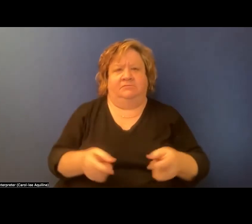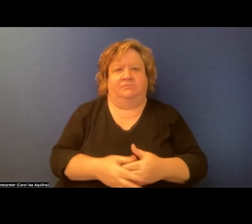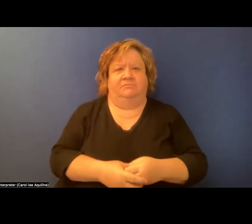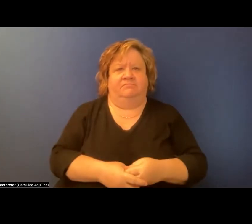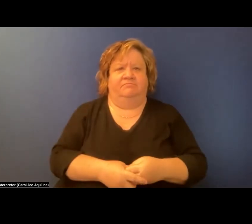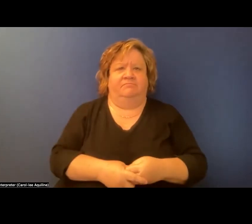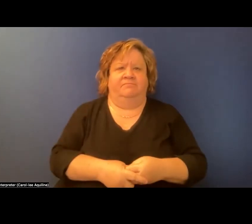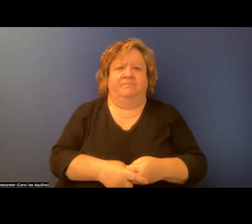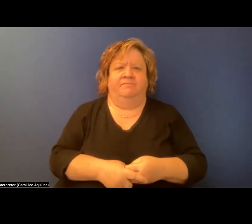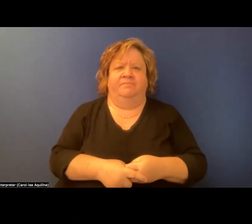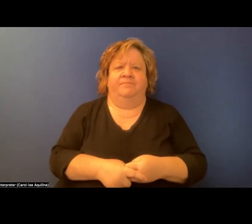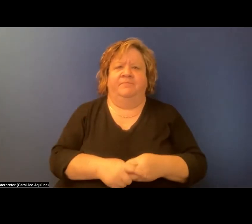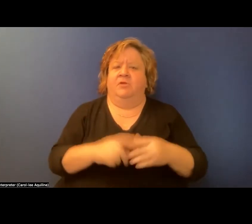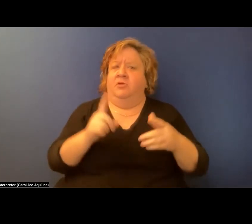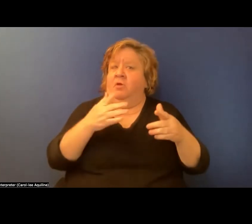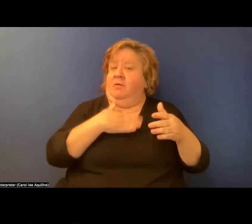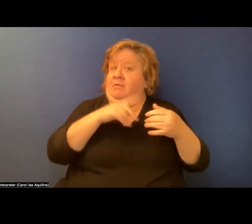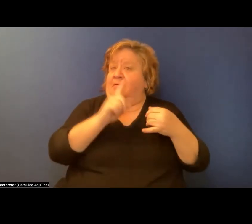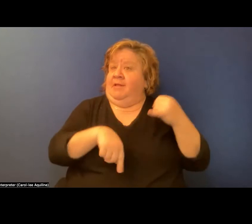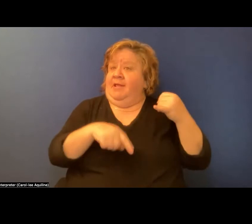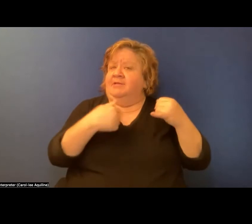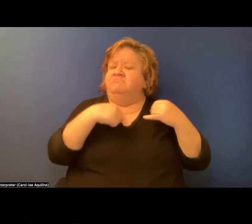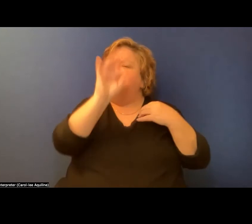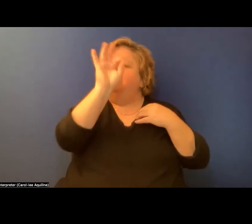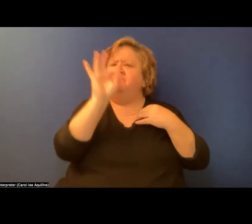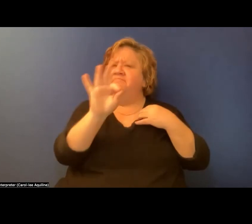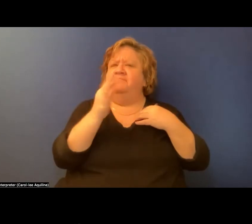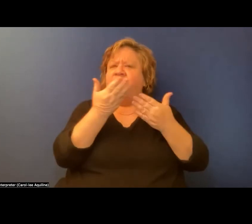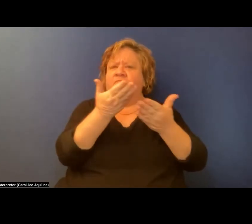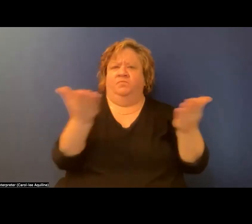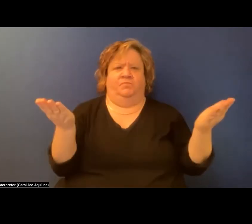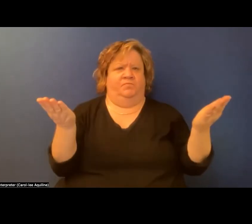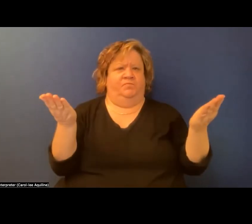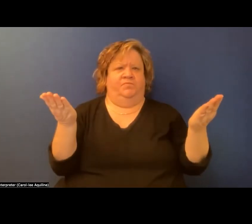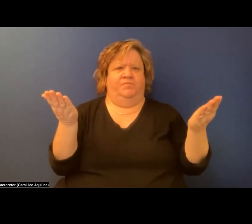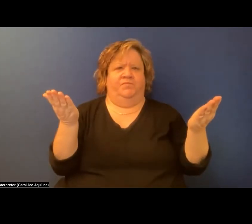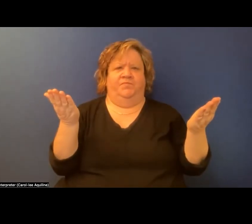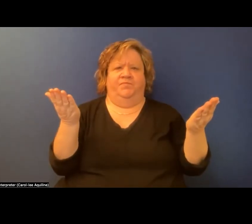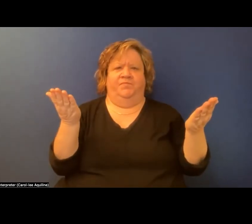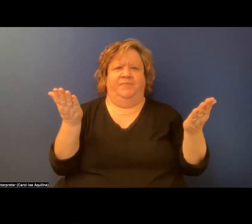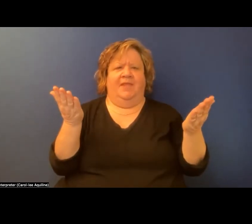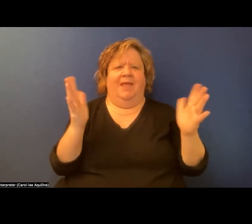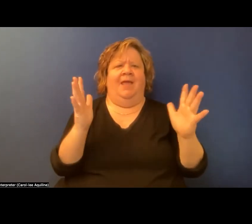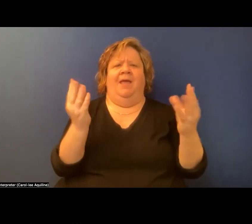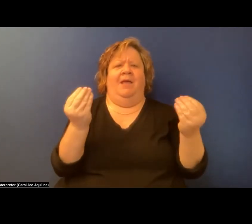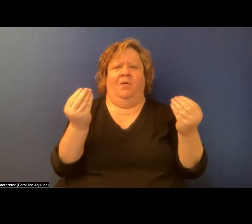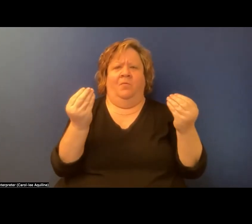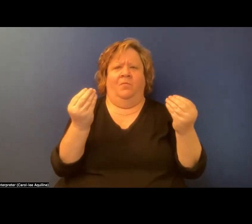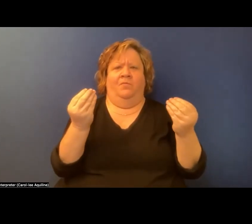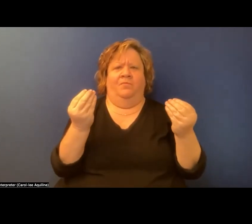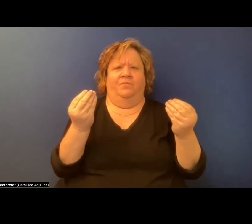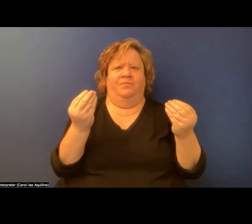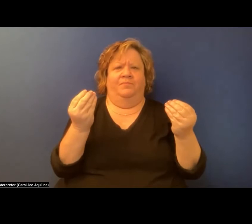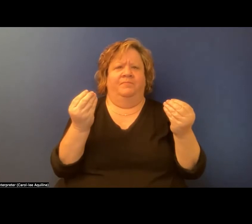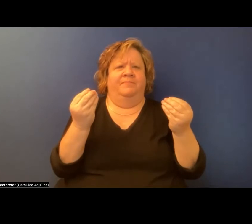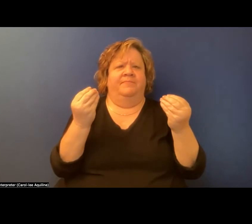how can we strengthen not only development paradigm, but also peace and security paradigm, and